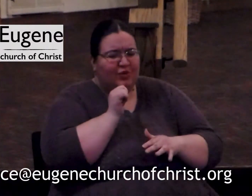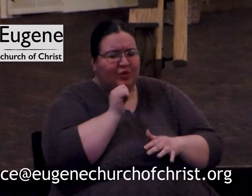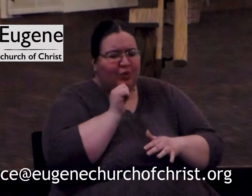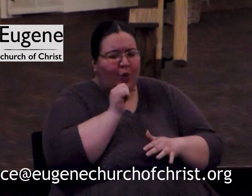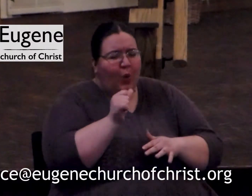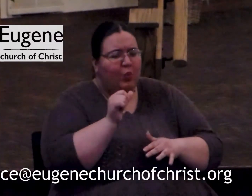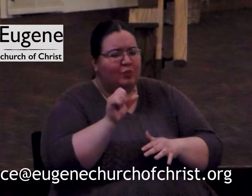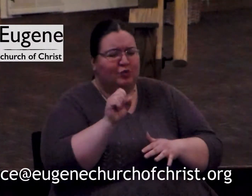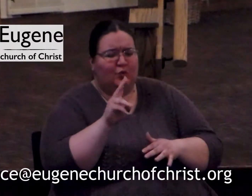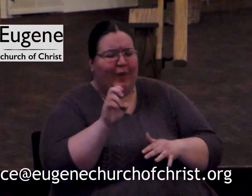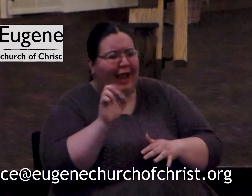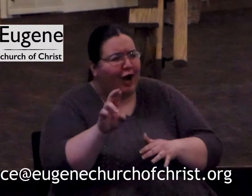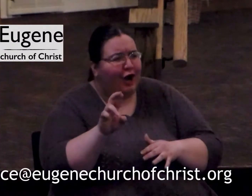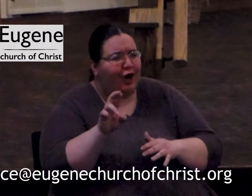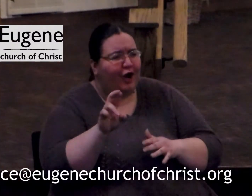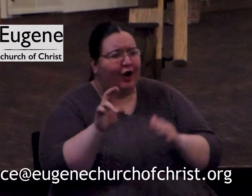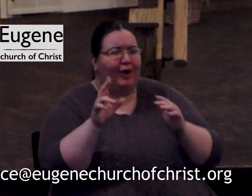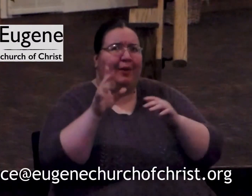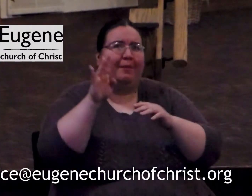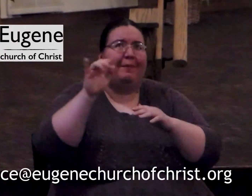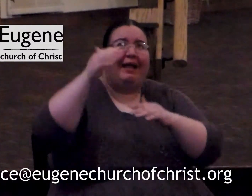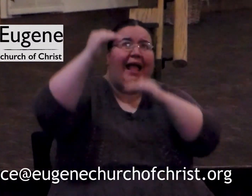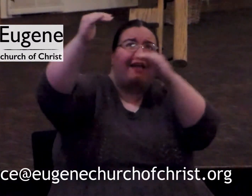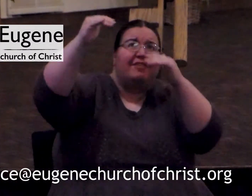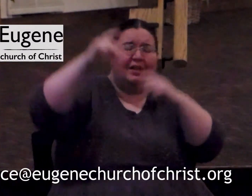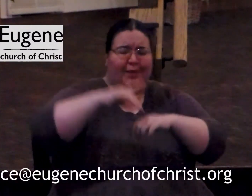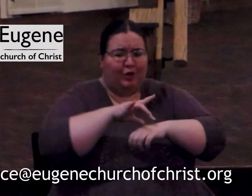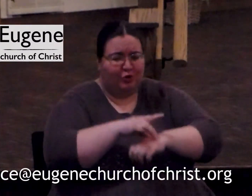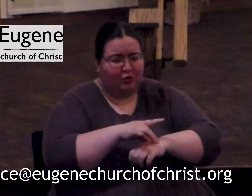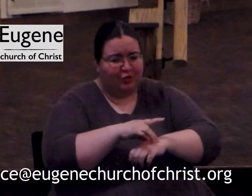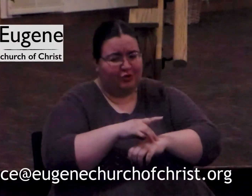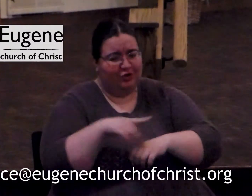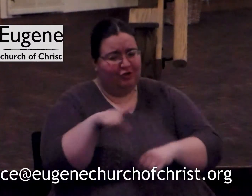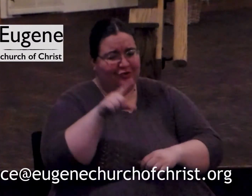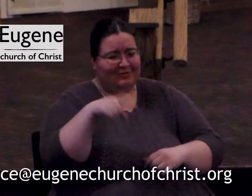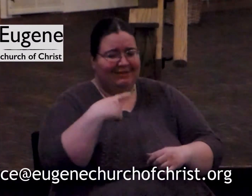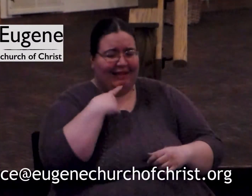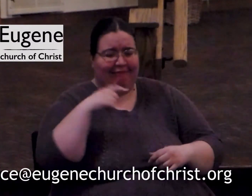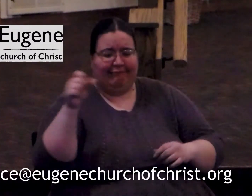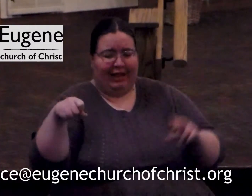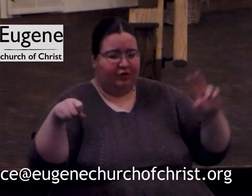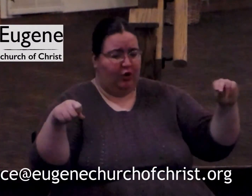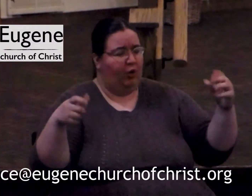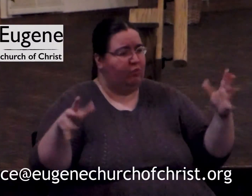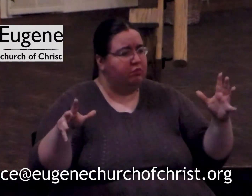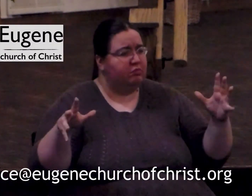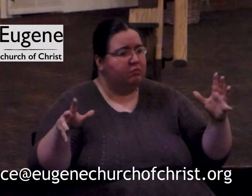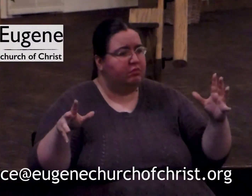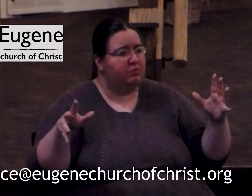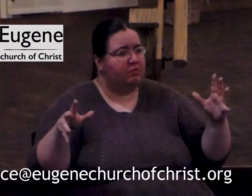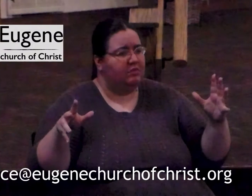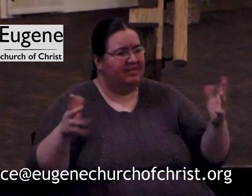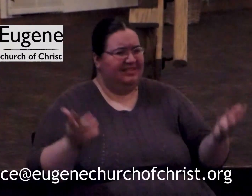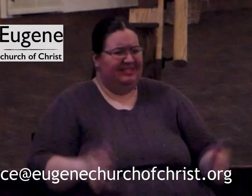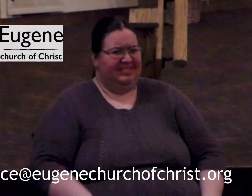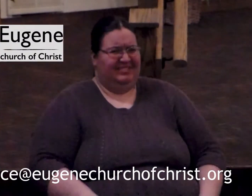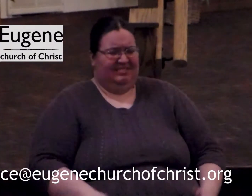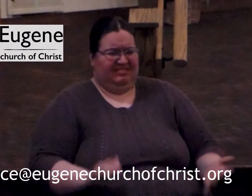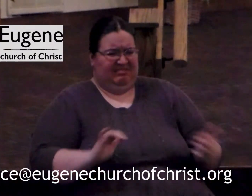my brothers and sisters, do not swear by heaven or earth or by anything else. All you need is a simple yes or no, otherwise you will be condemned. Doesn't